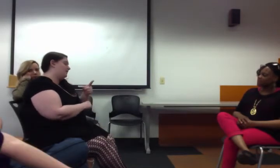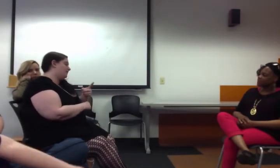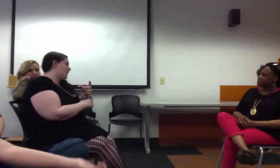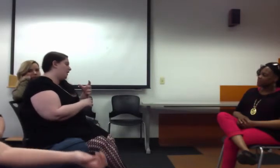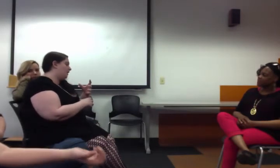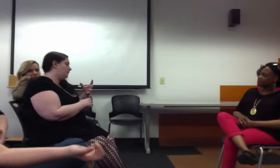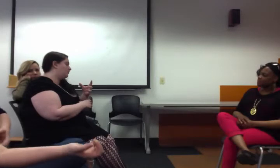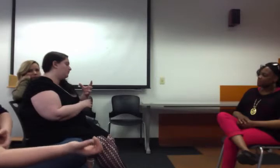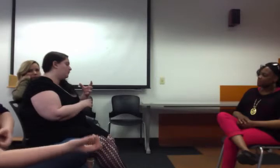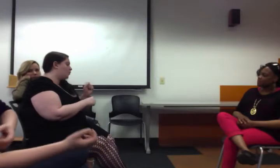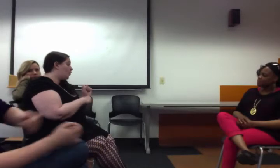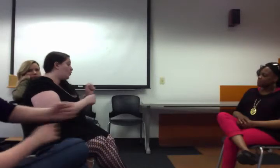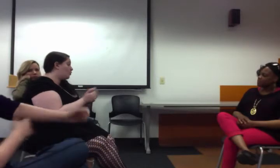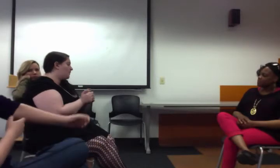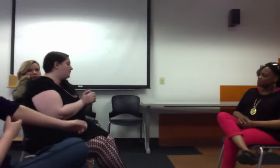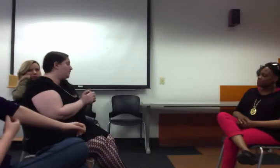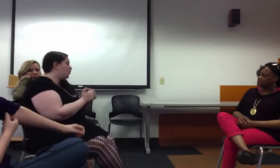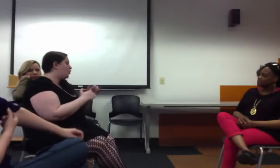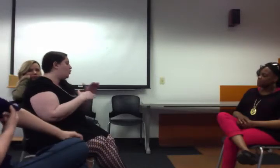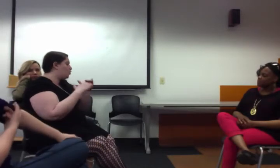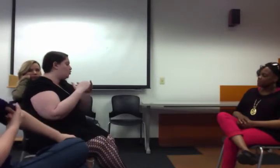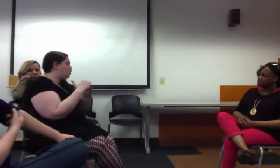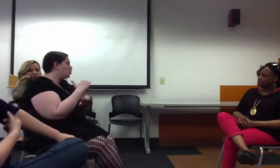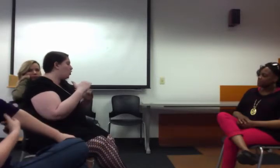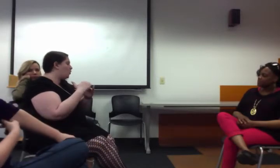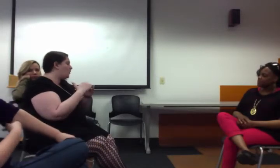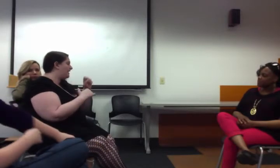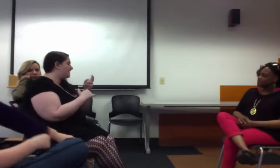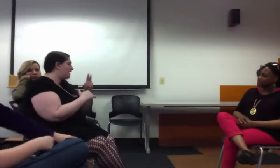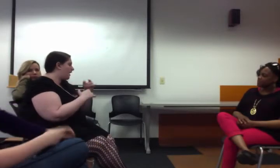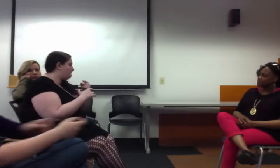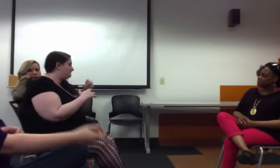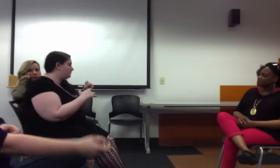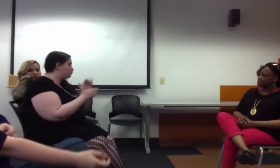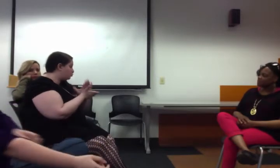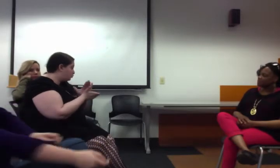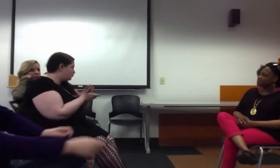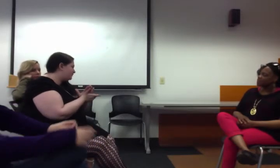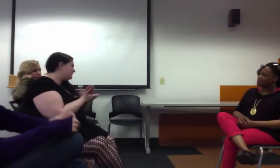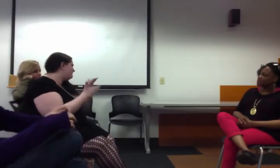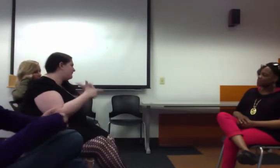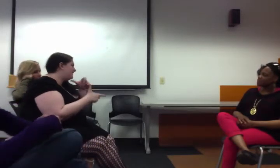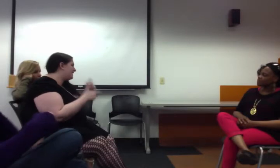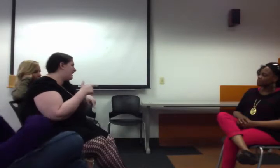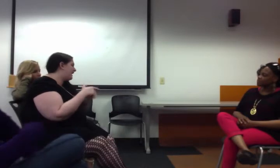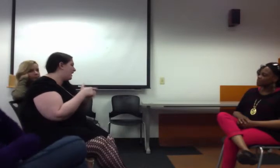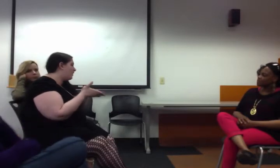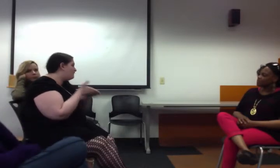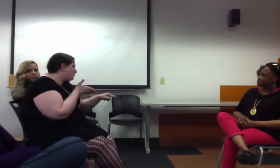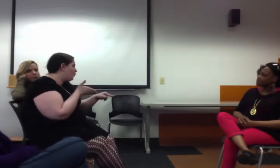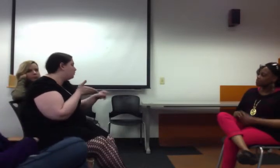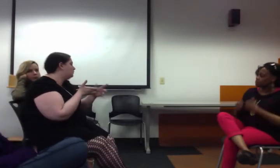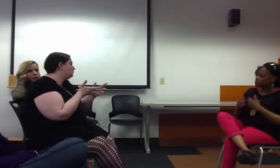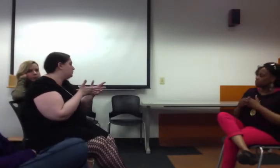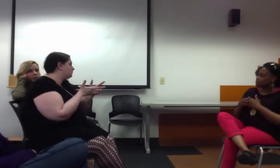with low-income schools that can't really afford maybe field trips, and they'll get grants so that way